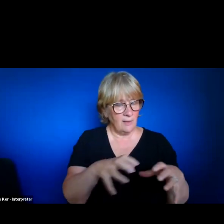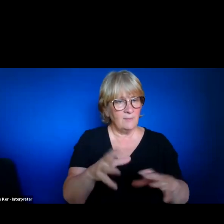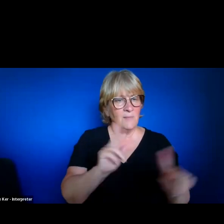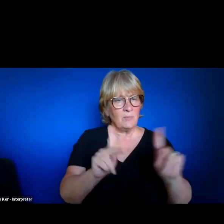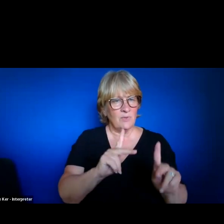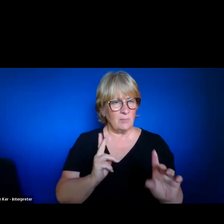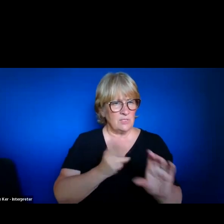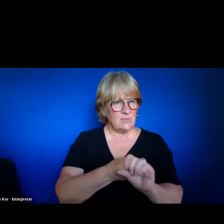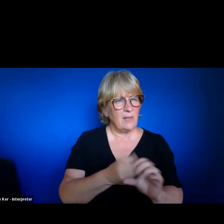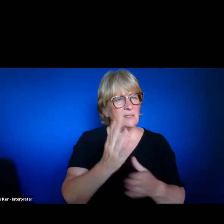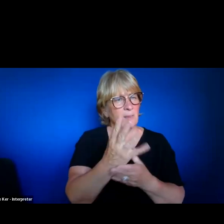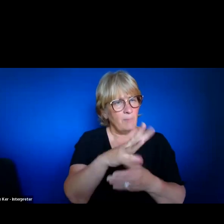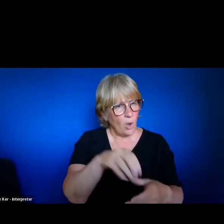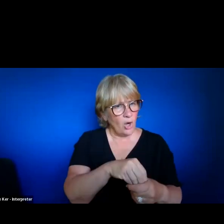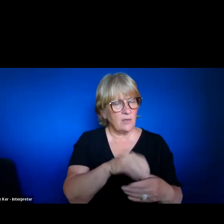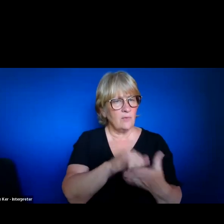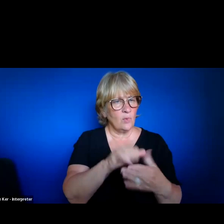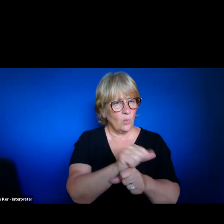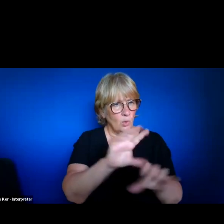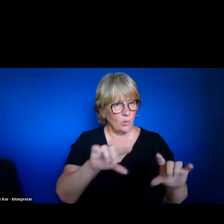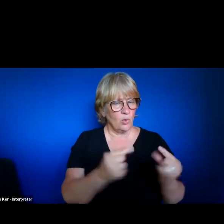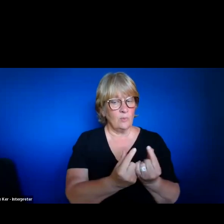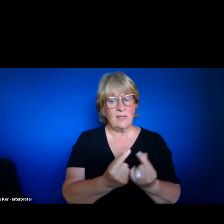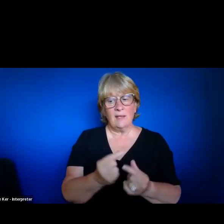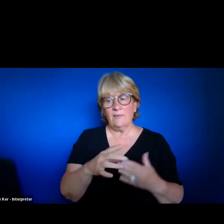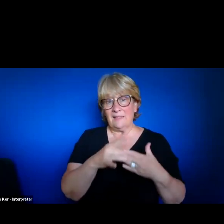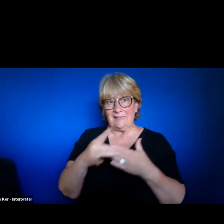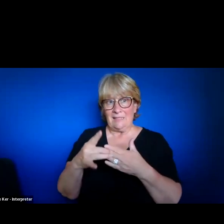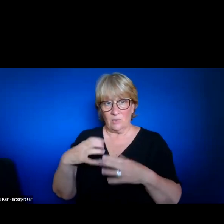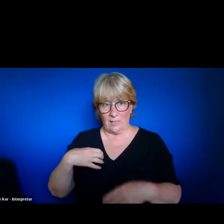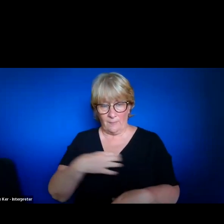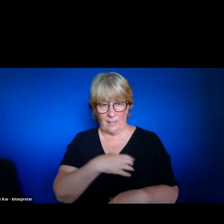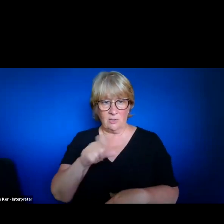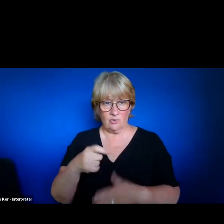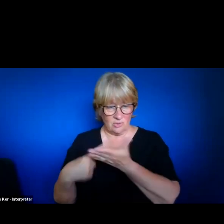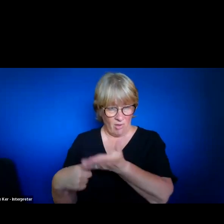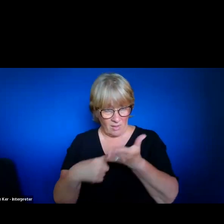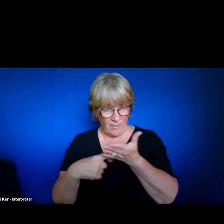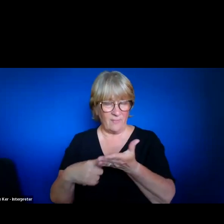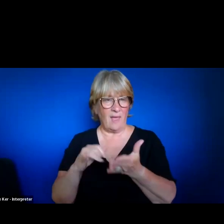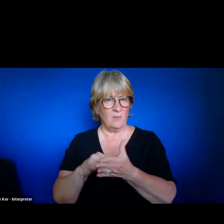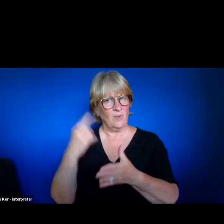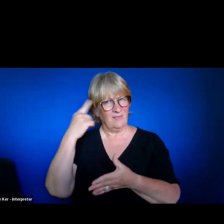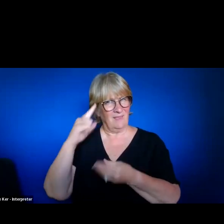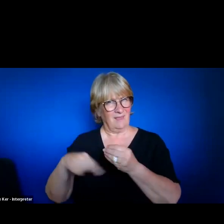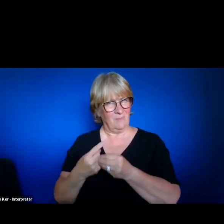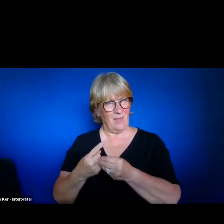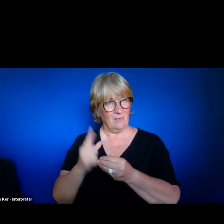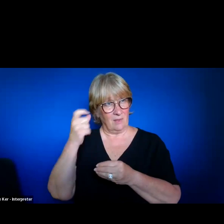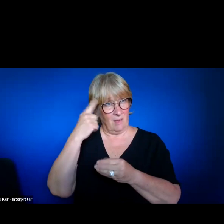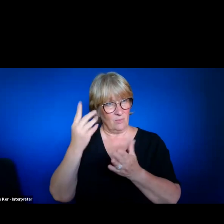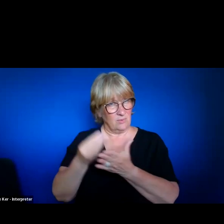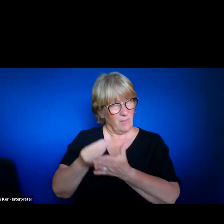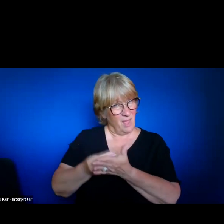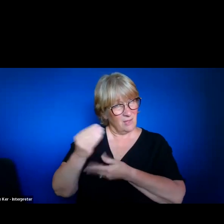part of that work group. And I think that's something that probably the steering committee should talk about and should be on our agenda as we're thinking about, you know, the governor's budget and the